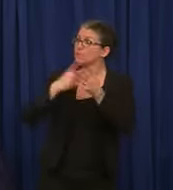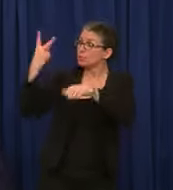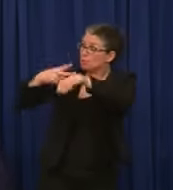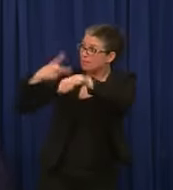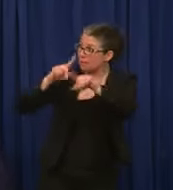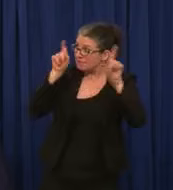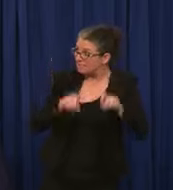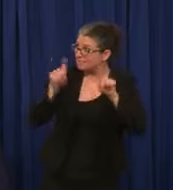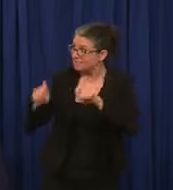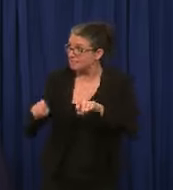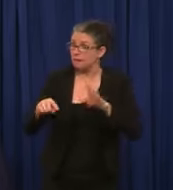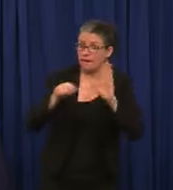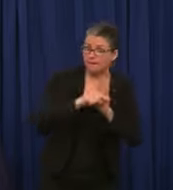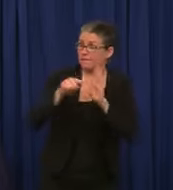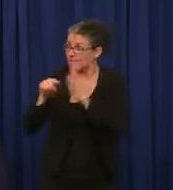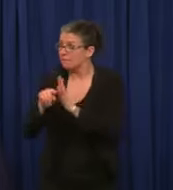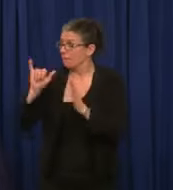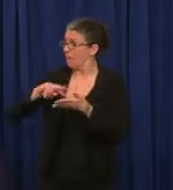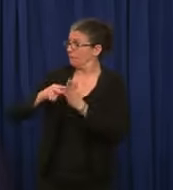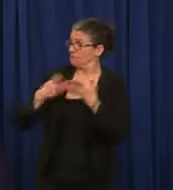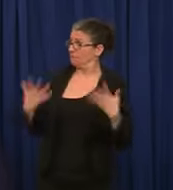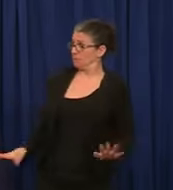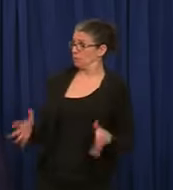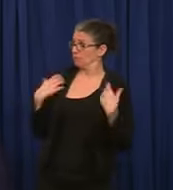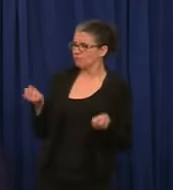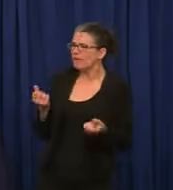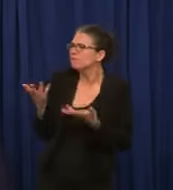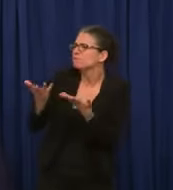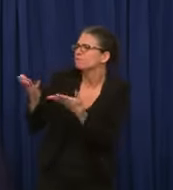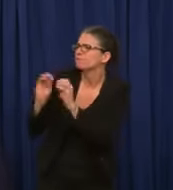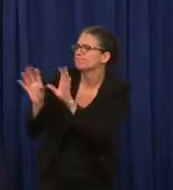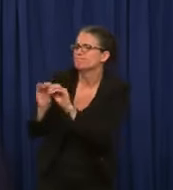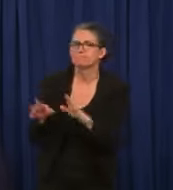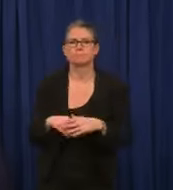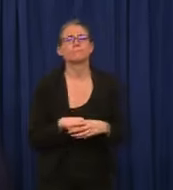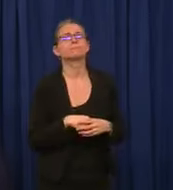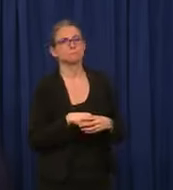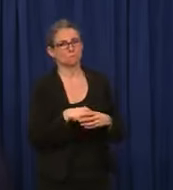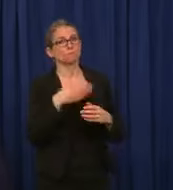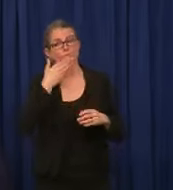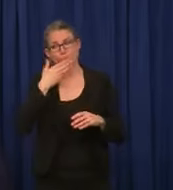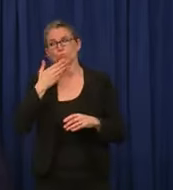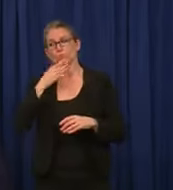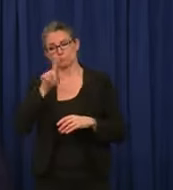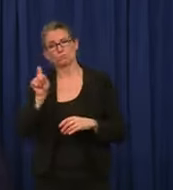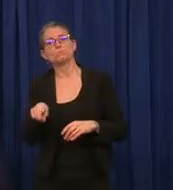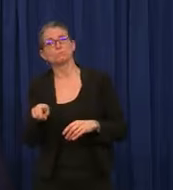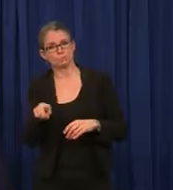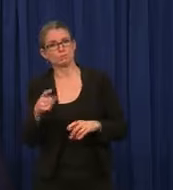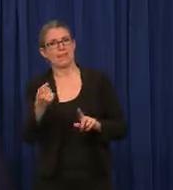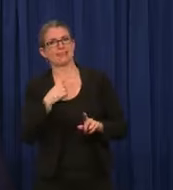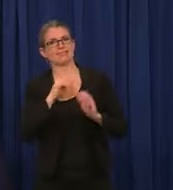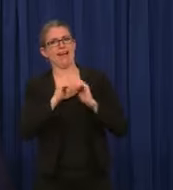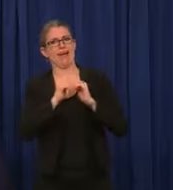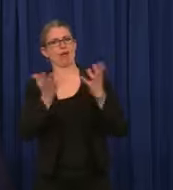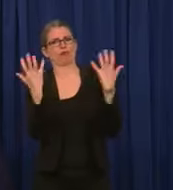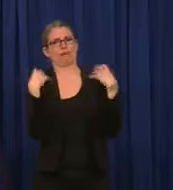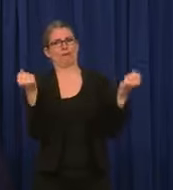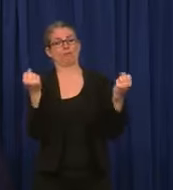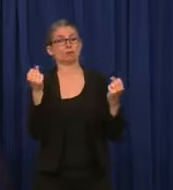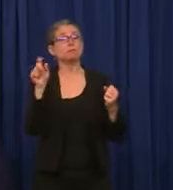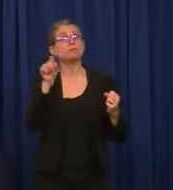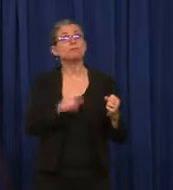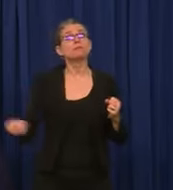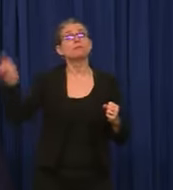is about what do we mean by recovery? I mentioned today that 94 individuals have recovered, an increase